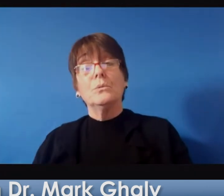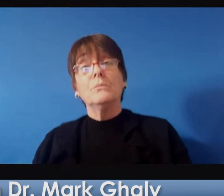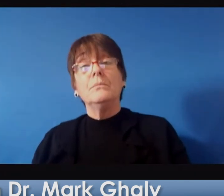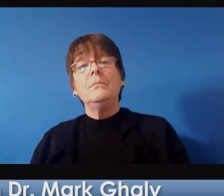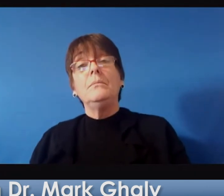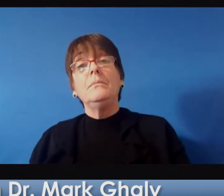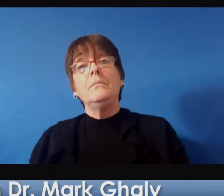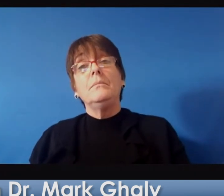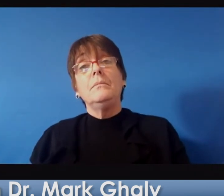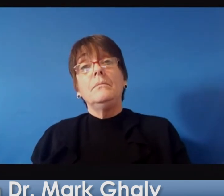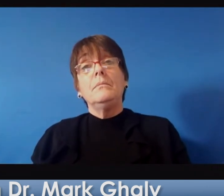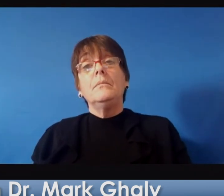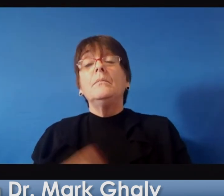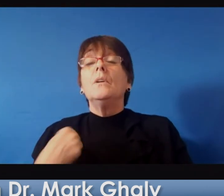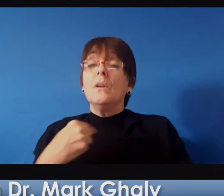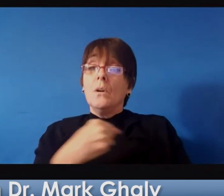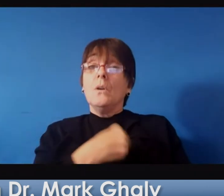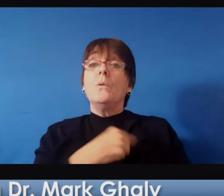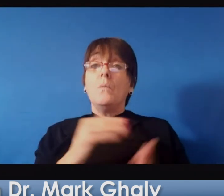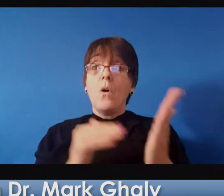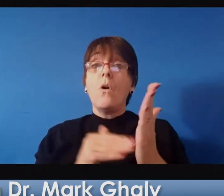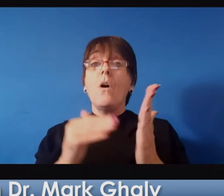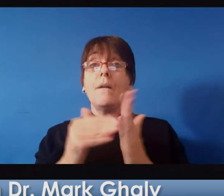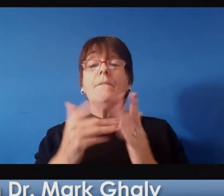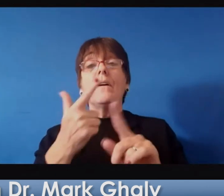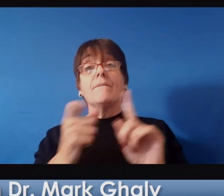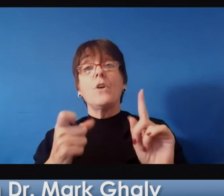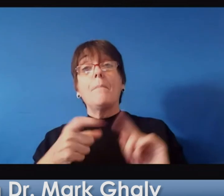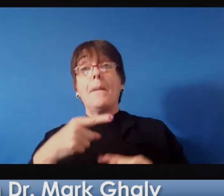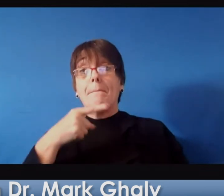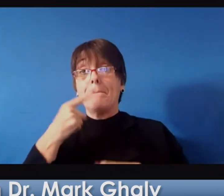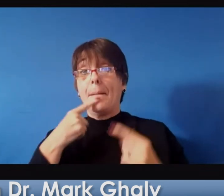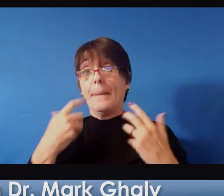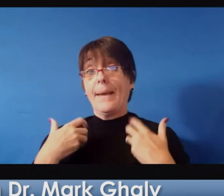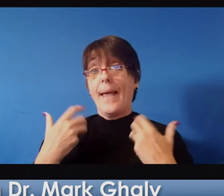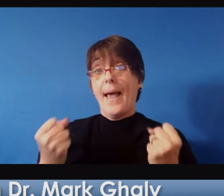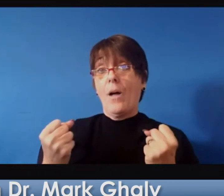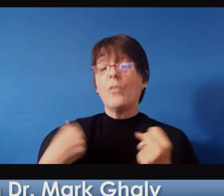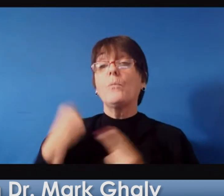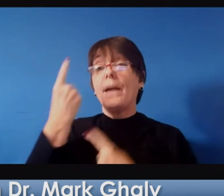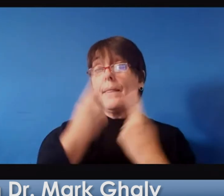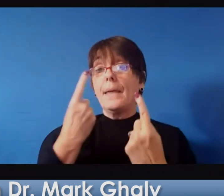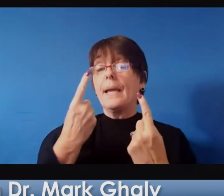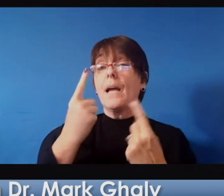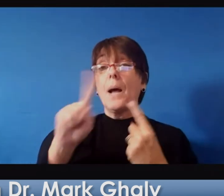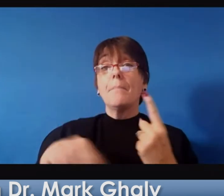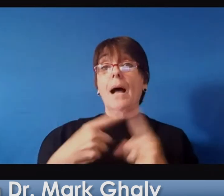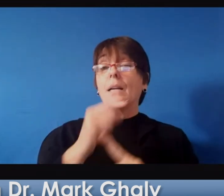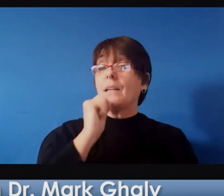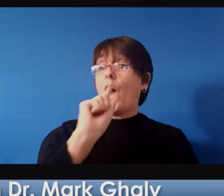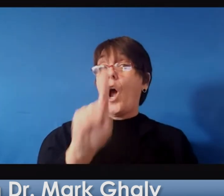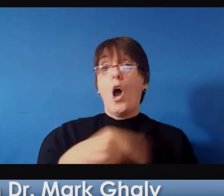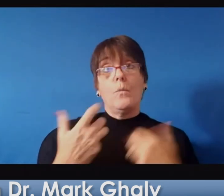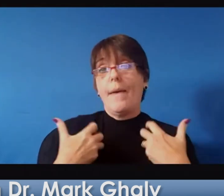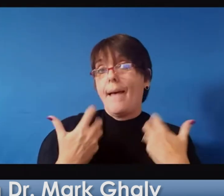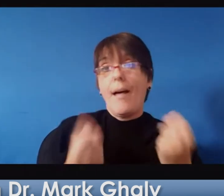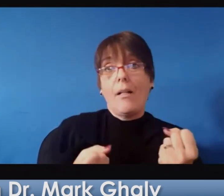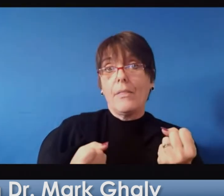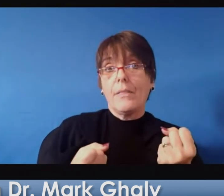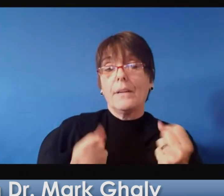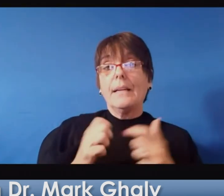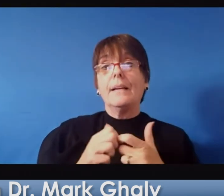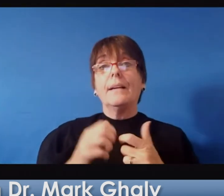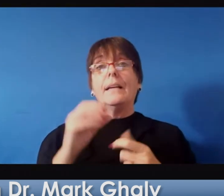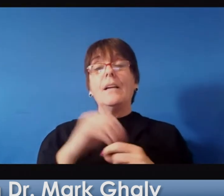and we often, from public health, we think about it not just as health in the strict sense